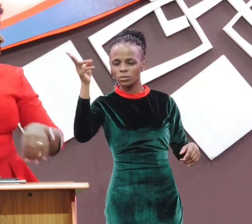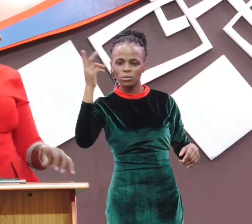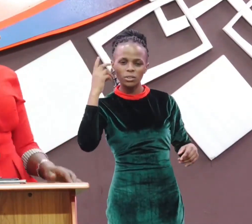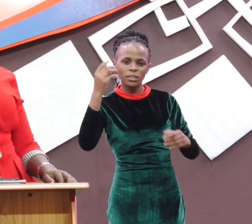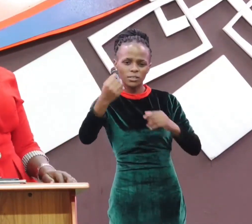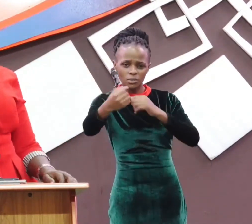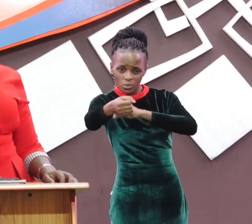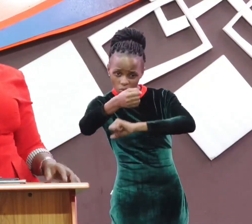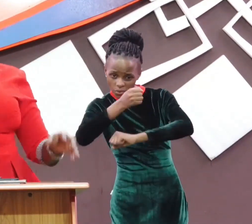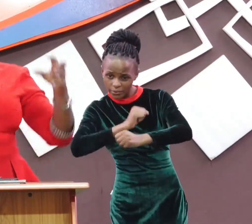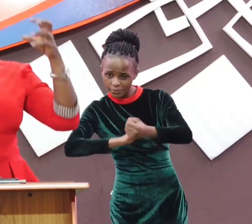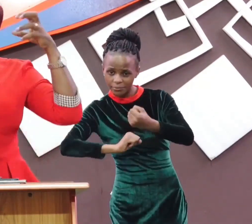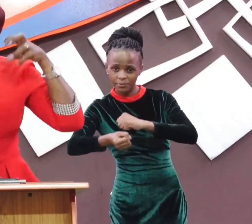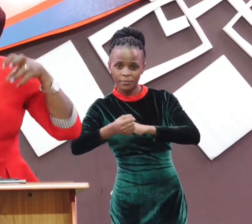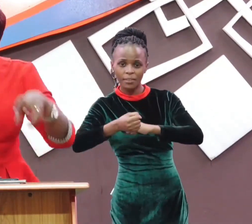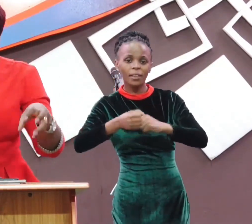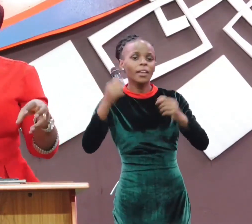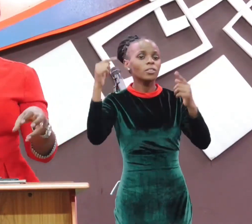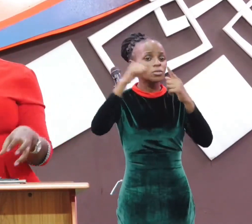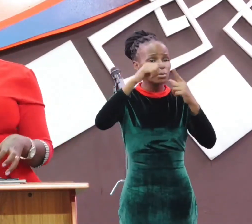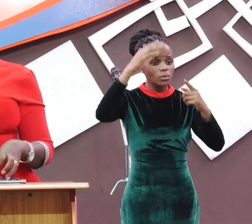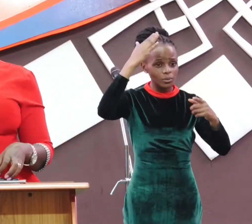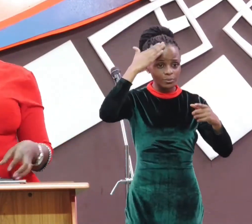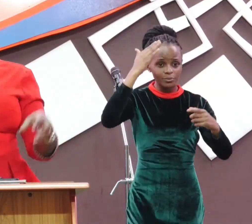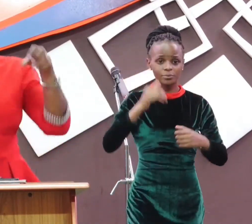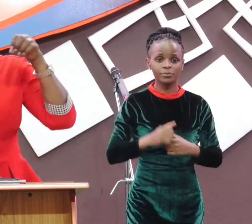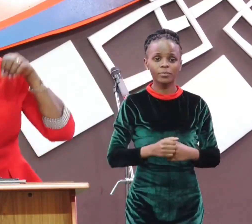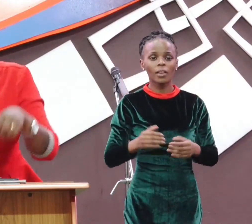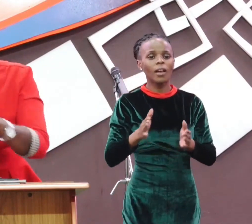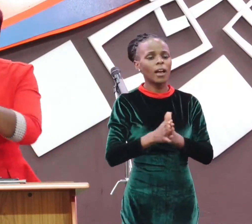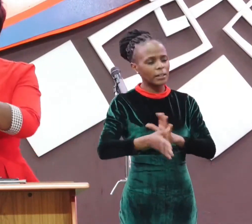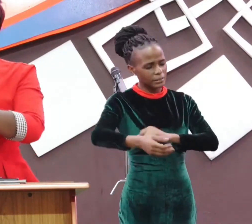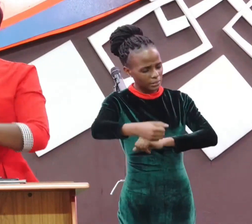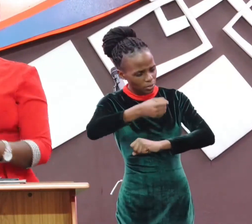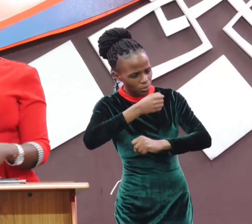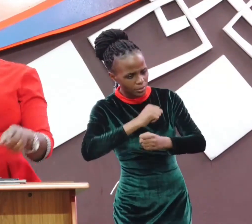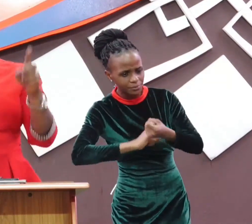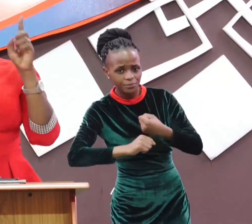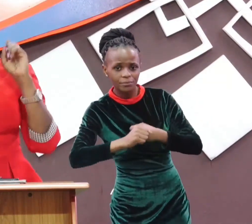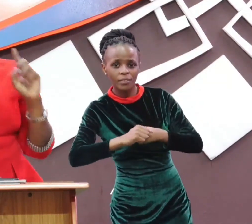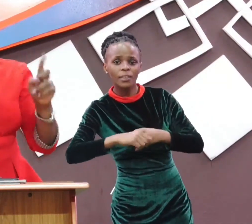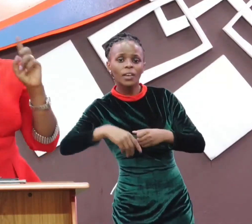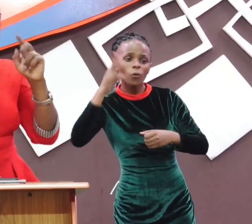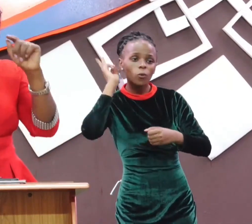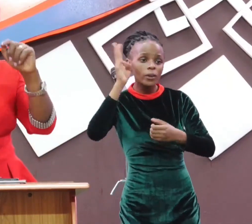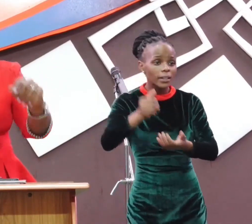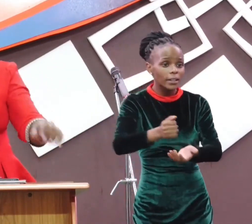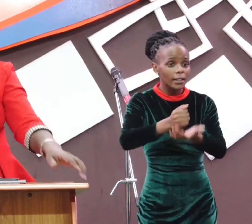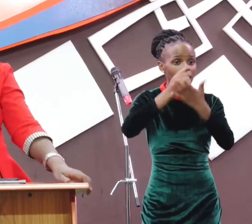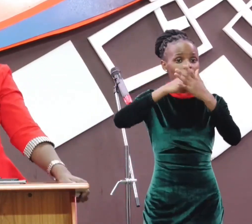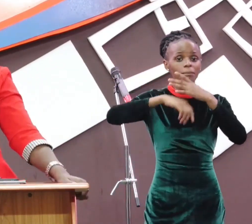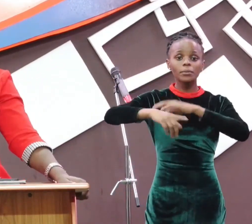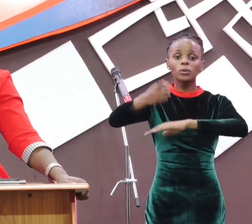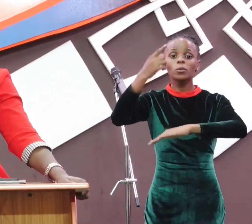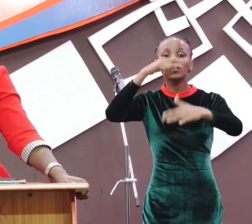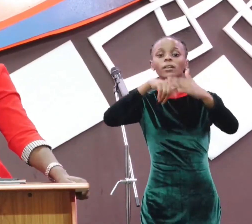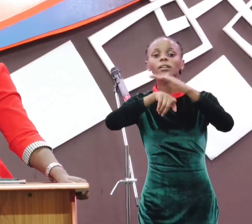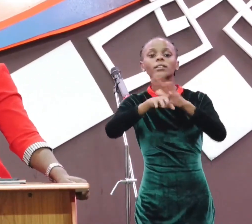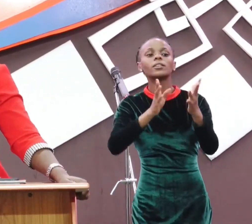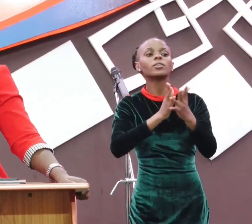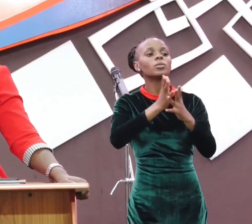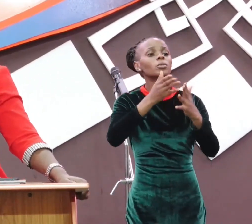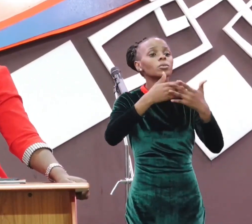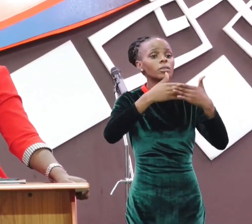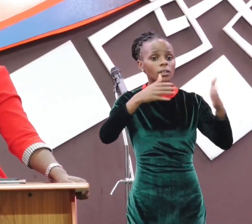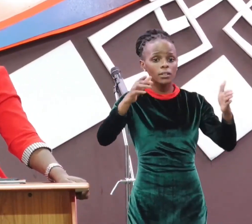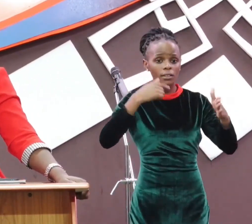But hearing and doing, knowledge and doing is what will make you